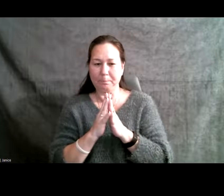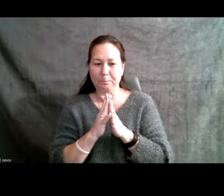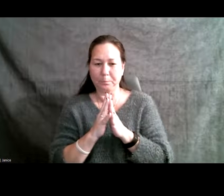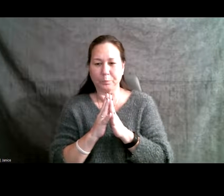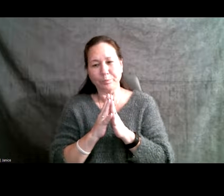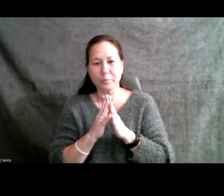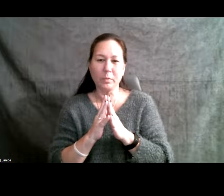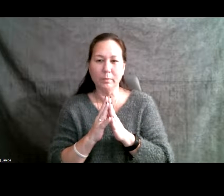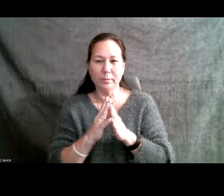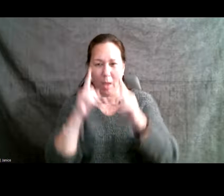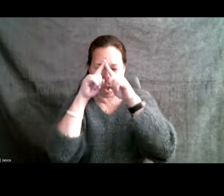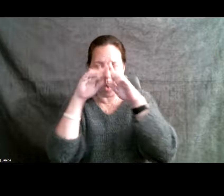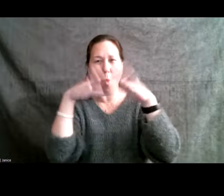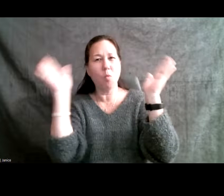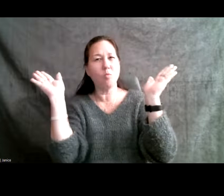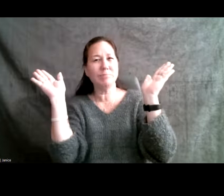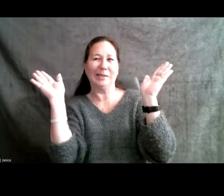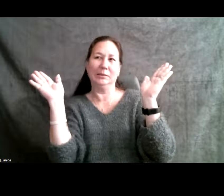open to thinking about